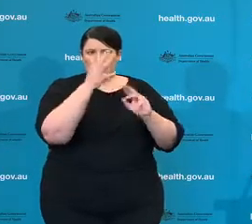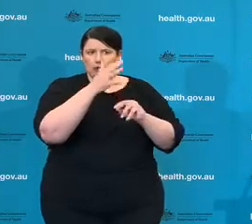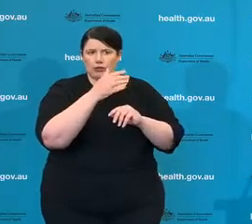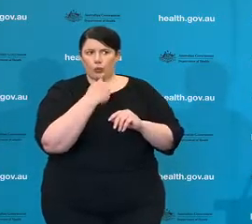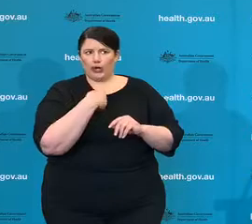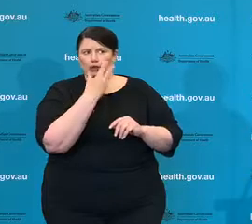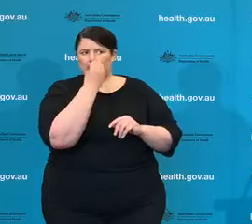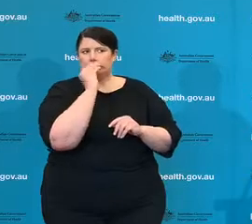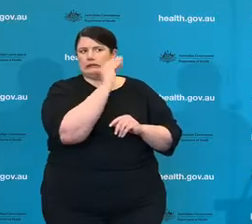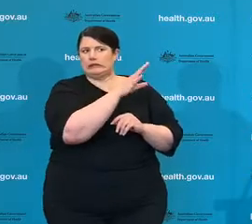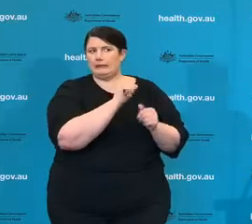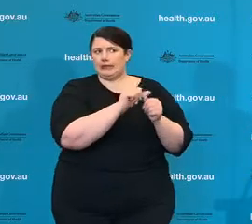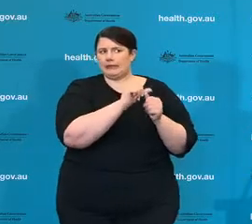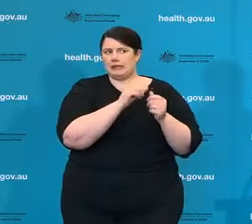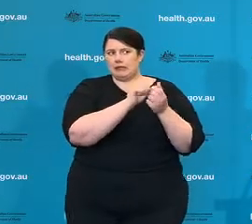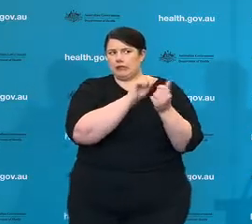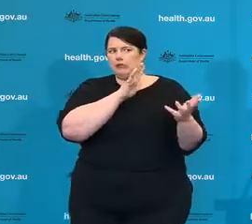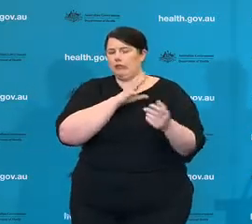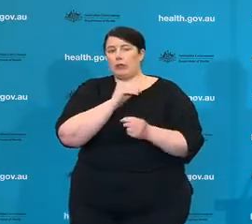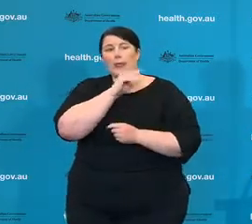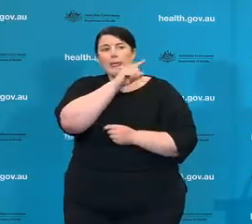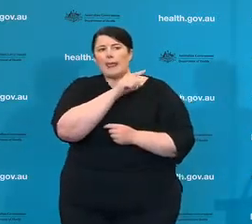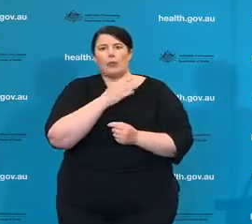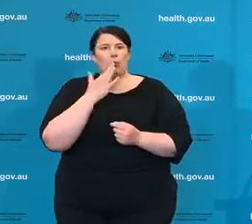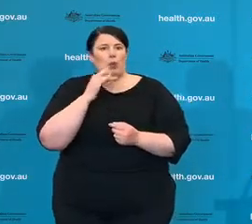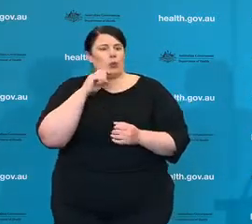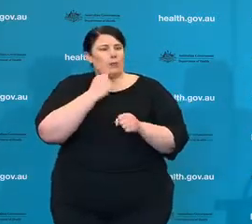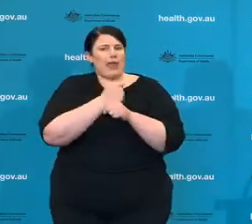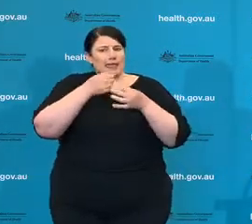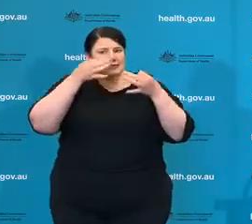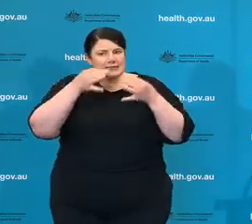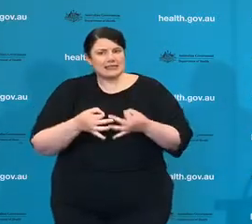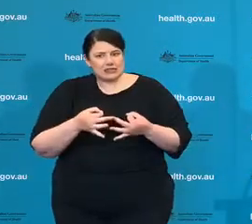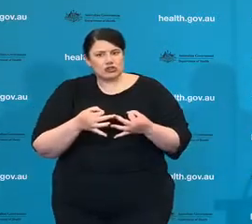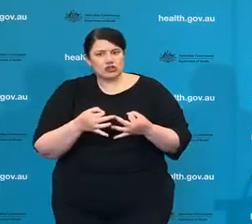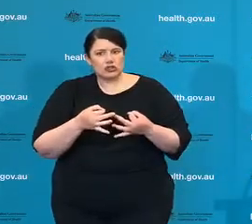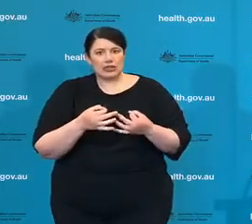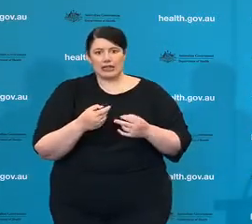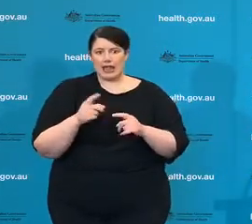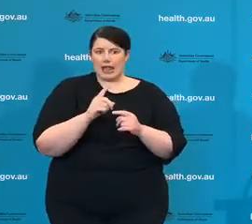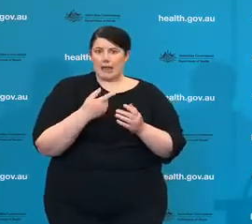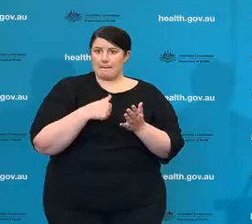how would that impact the deal that we've made, the money that's on the table to buy that